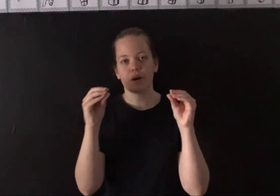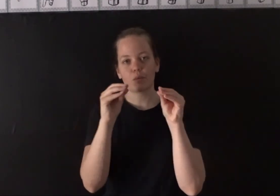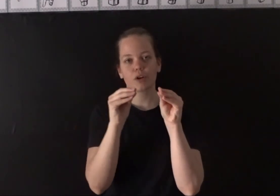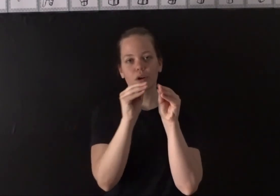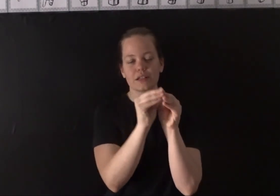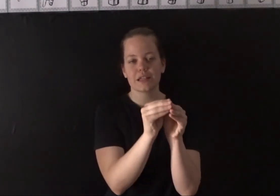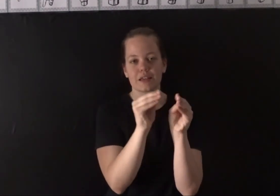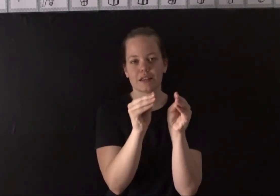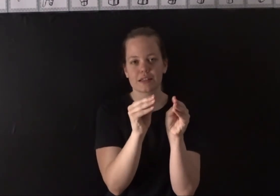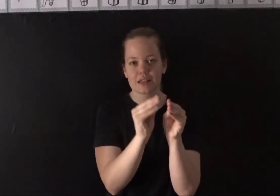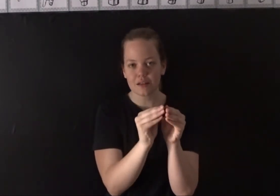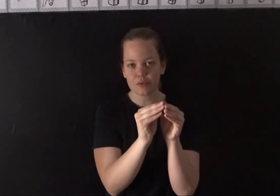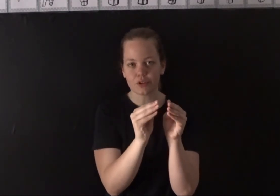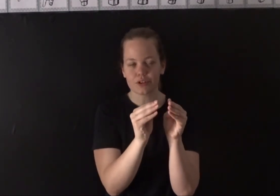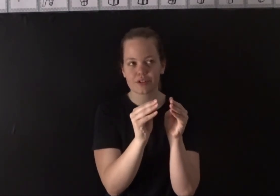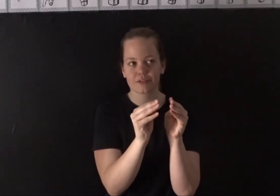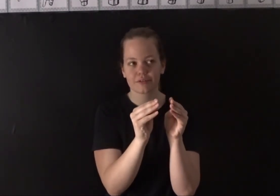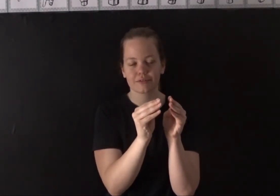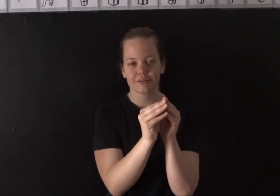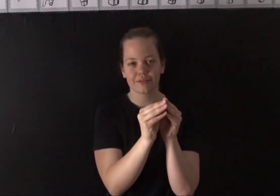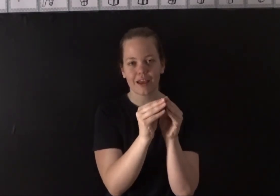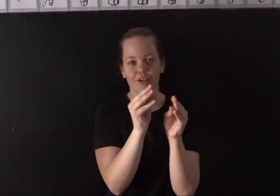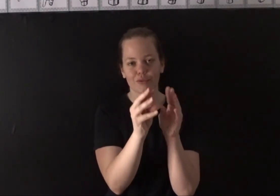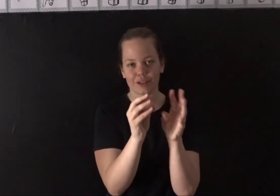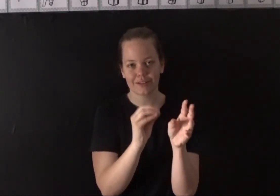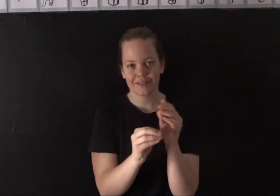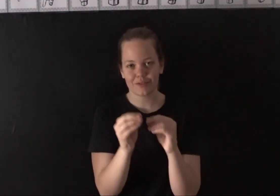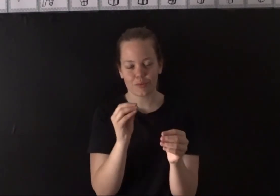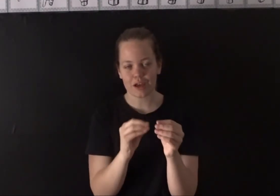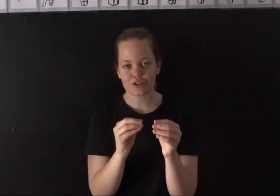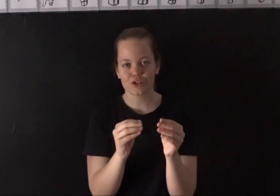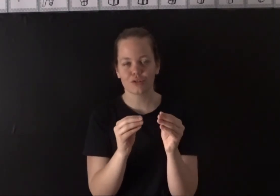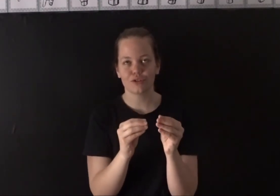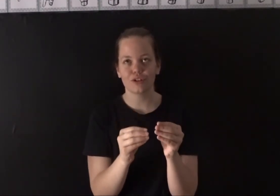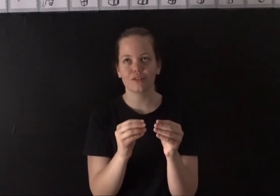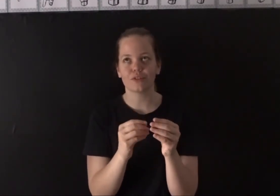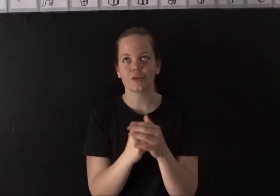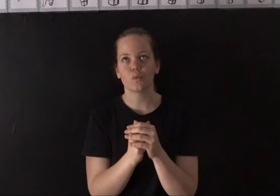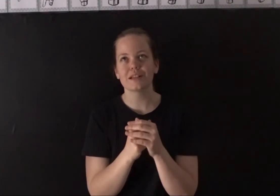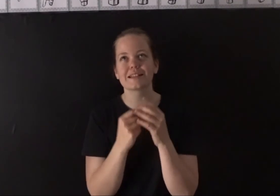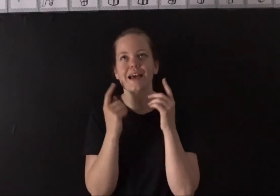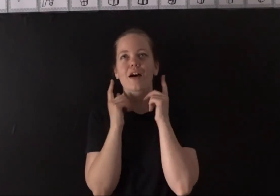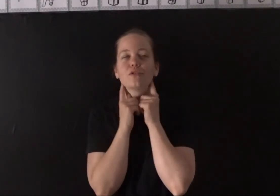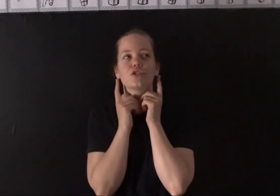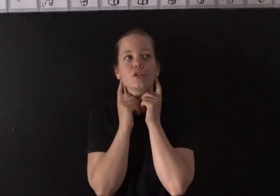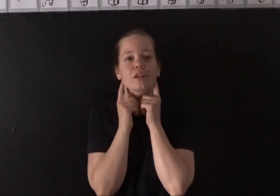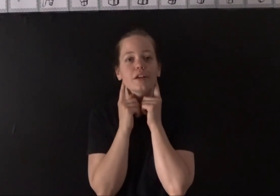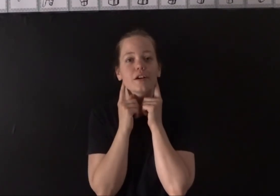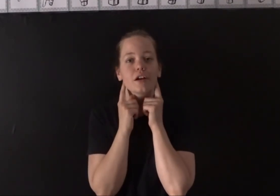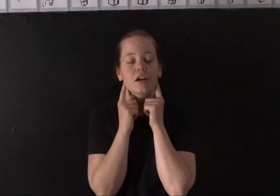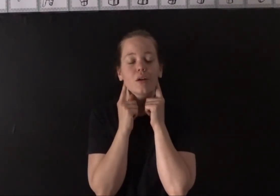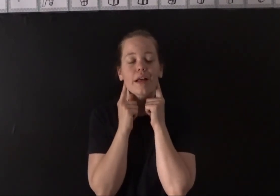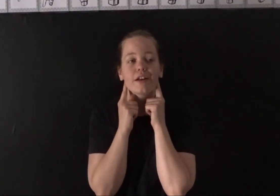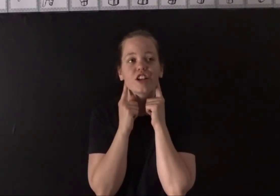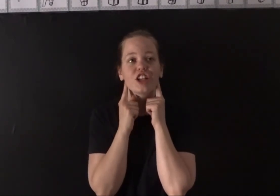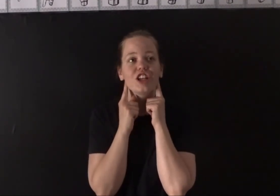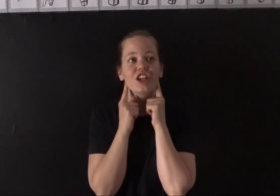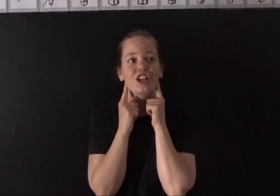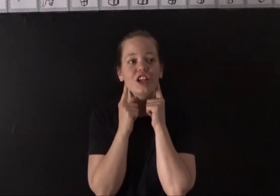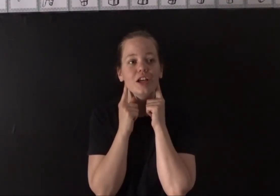we're going to take the syllables out of it, if you imagine. So Nunavut, what sounds do you hear? Well, I hear N